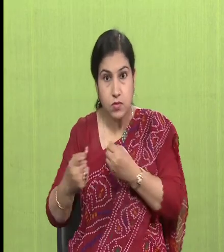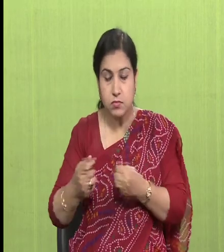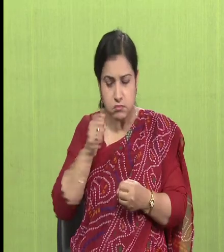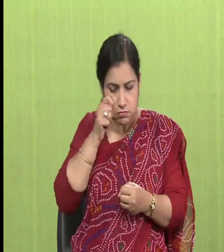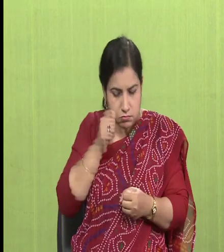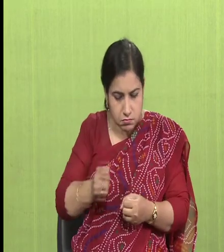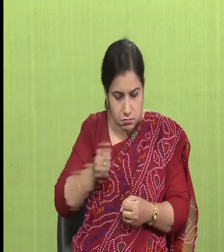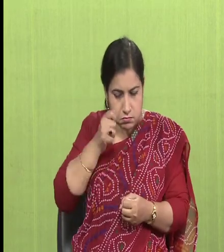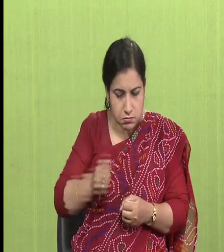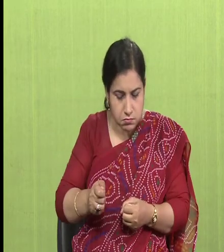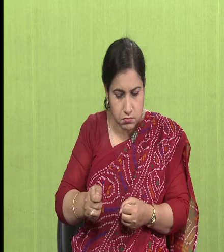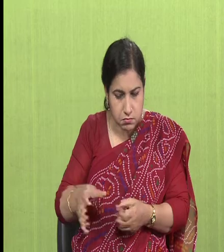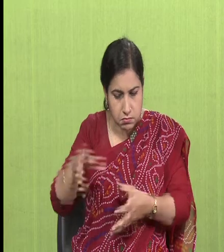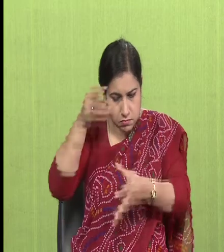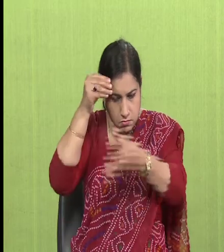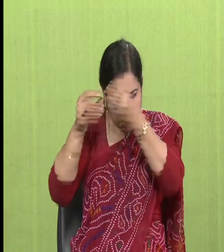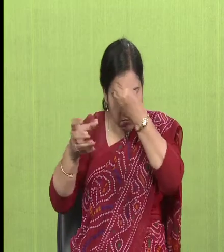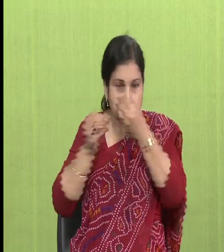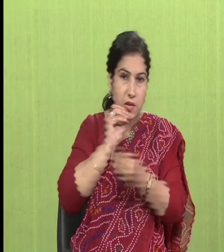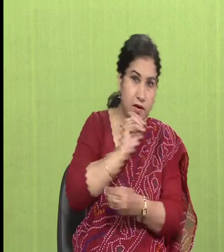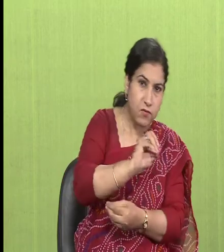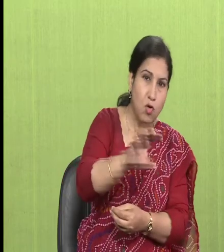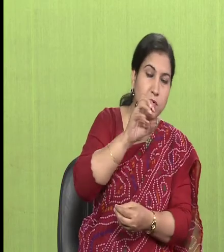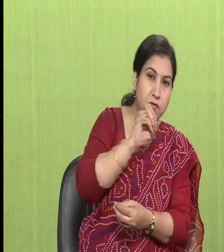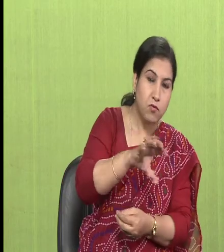and give information about the old times.